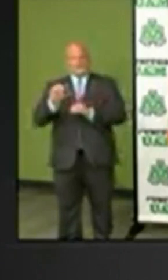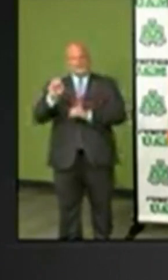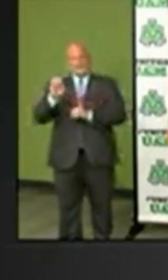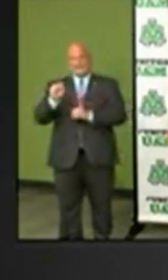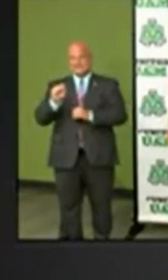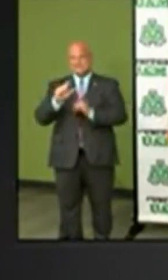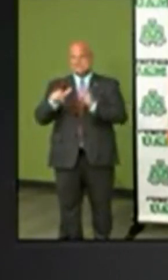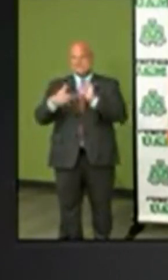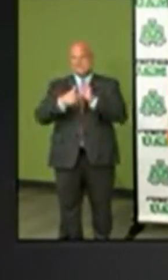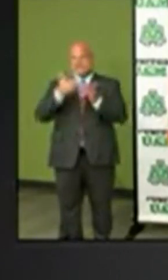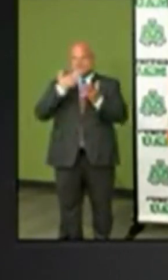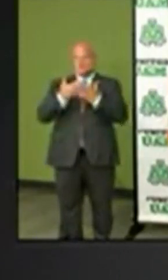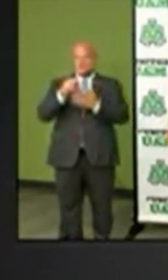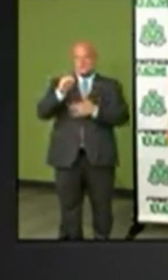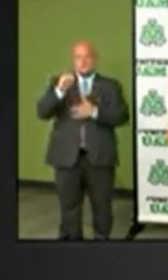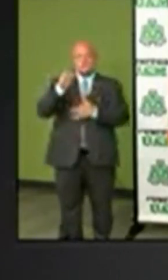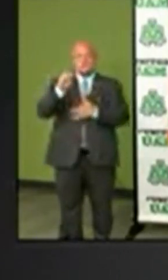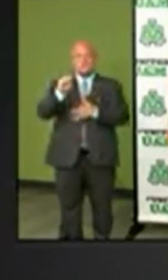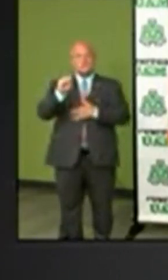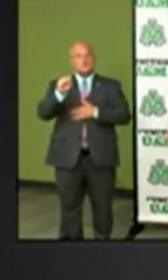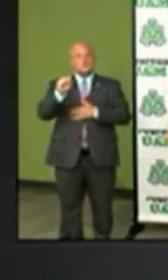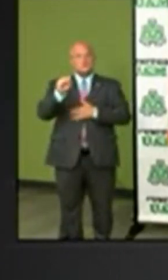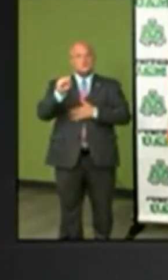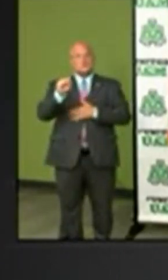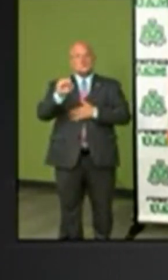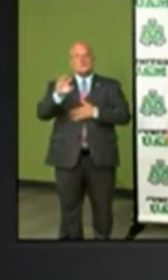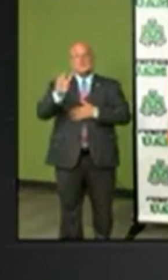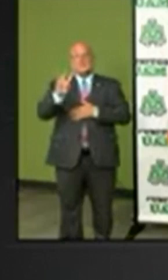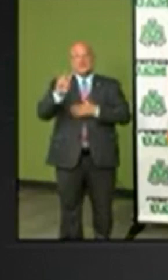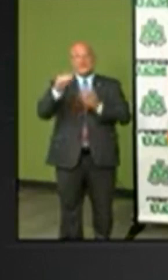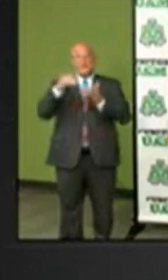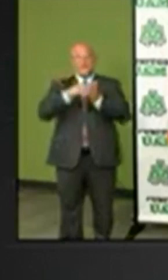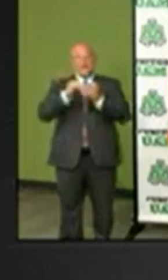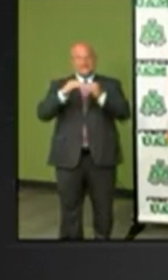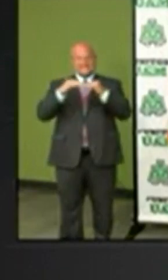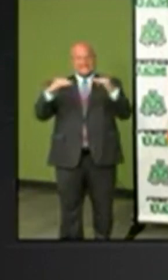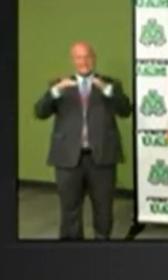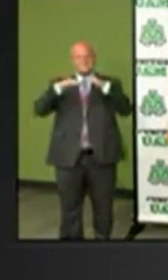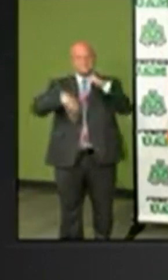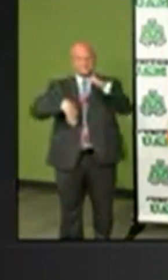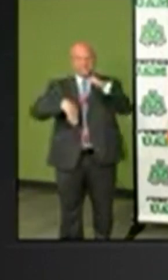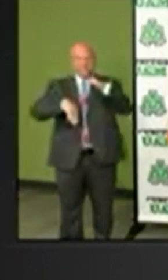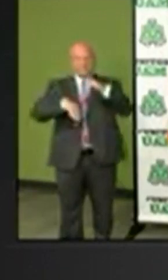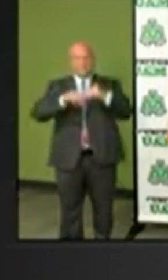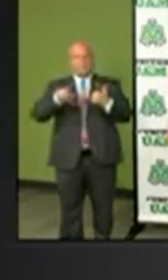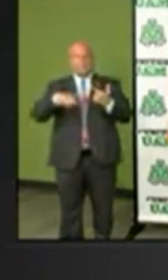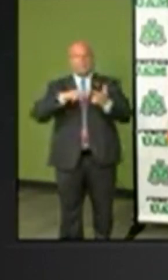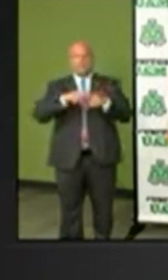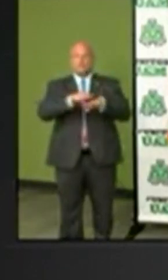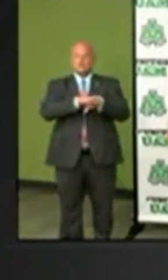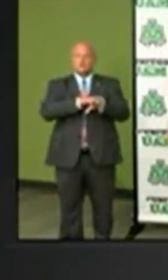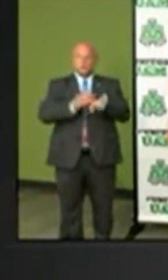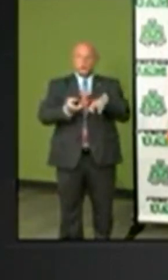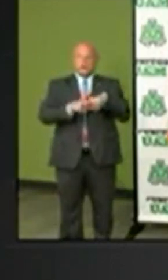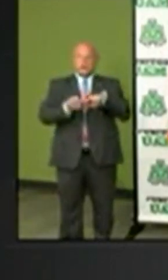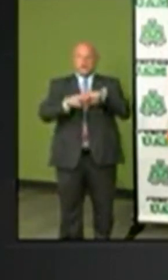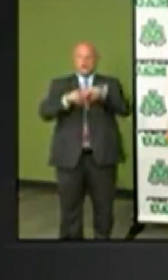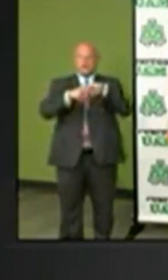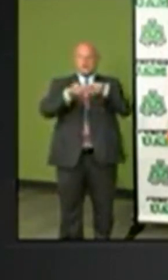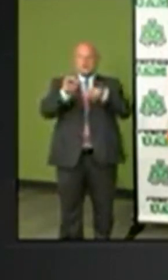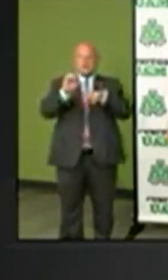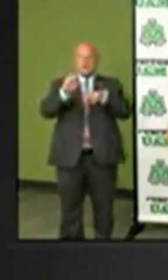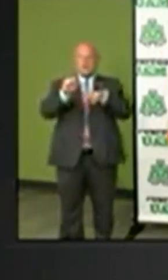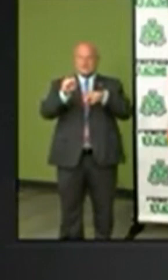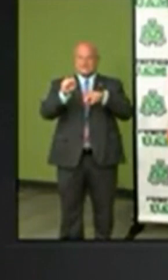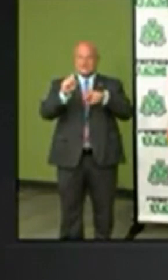this is good news that's down below the 7,000 level. And so whenever you slow the increase in cases,